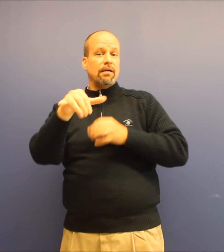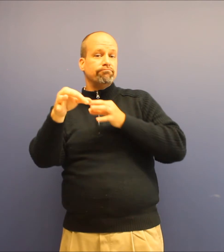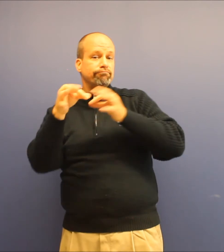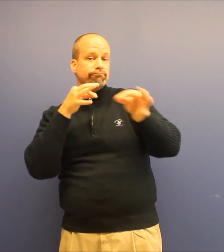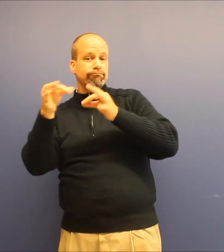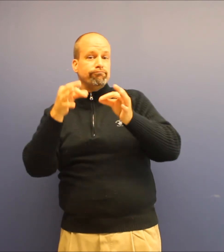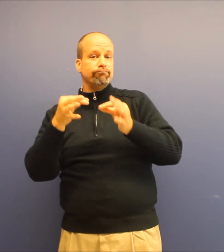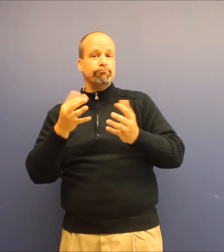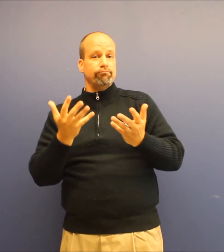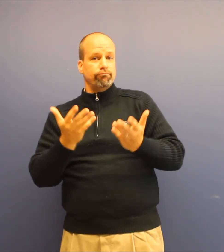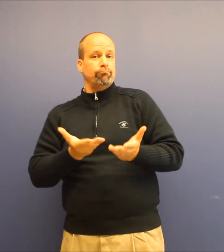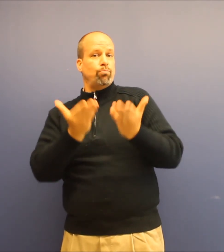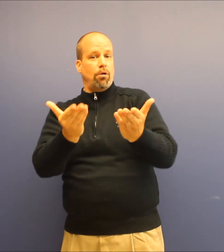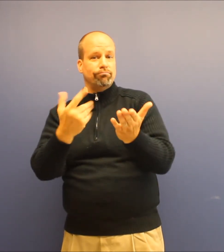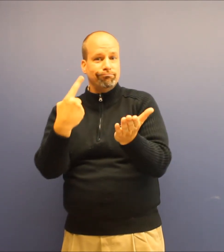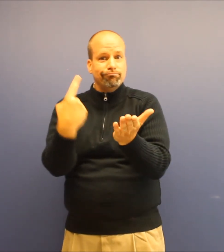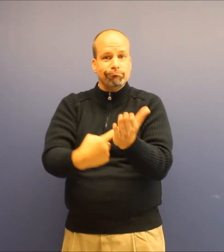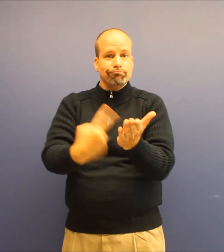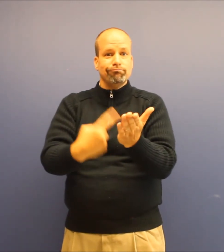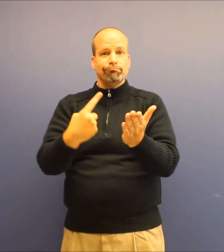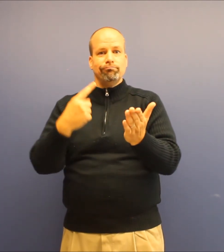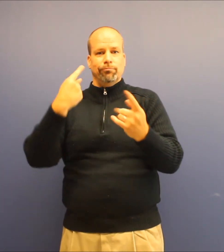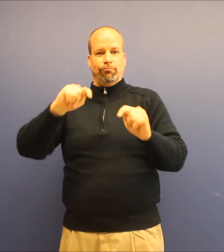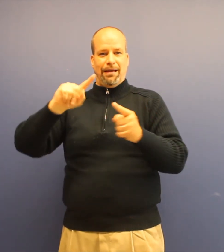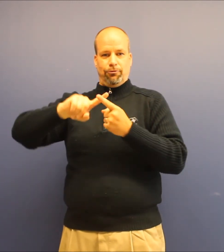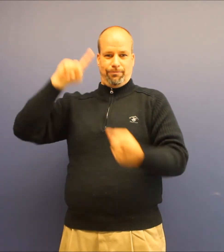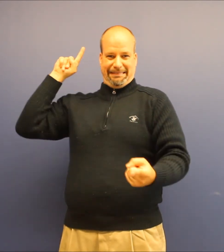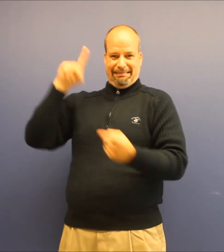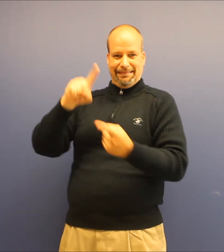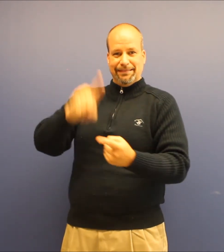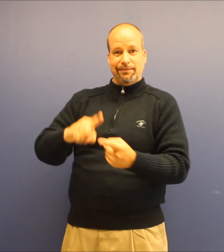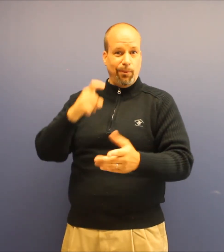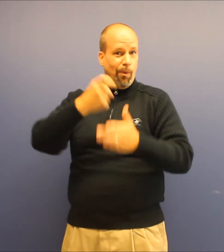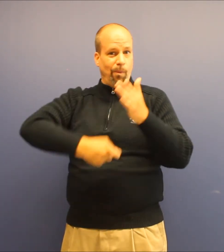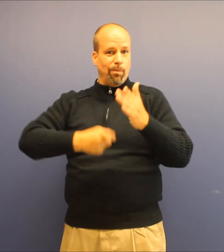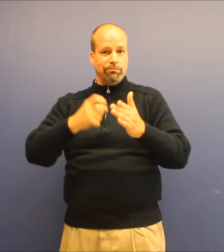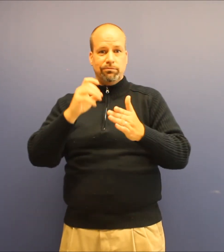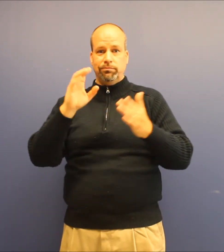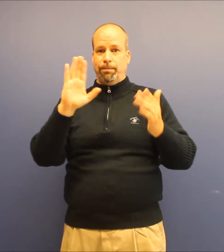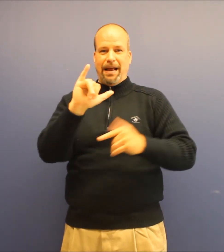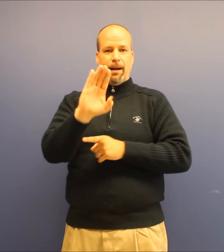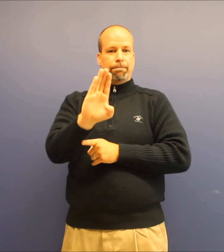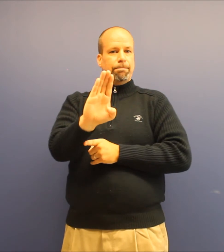That version was projected to lower the deficit by billions over 10 years.